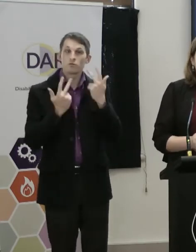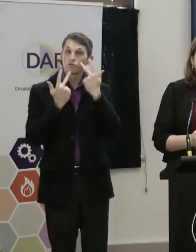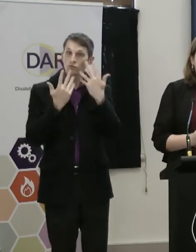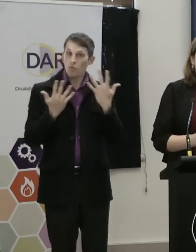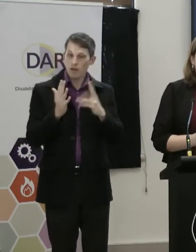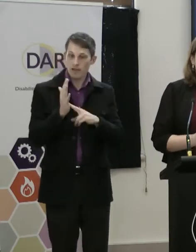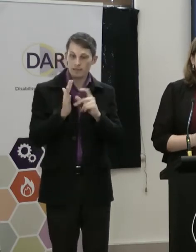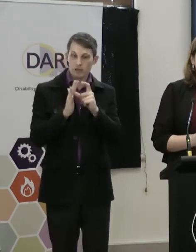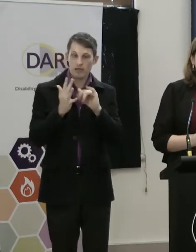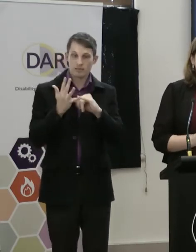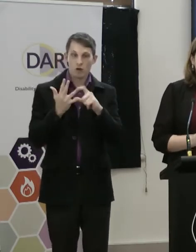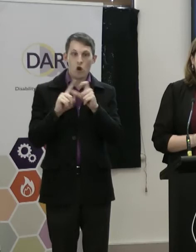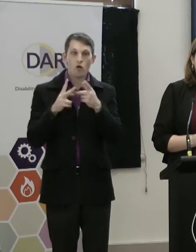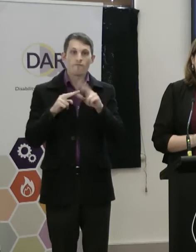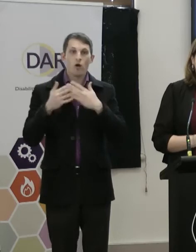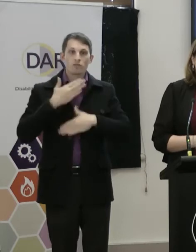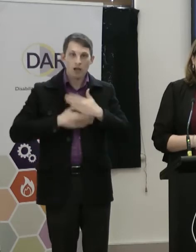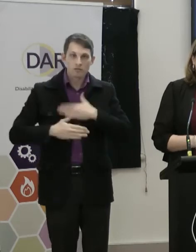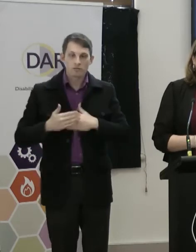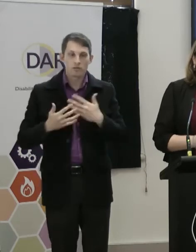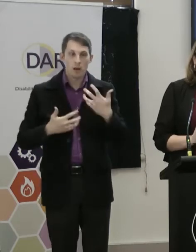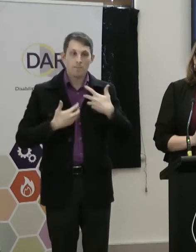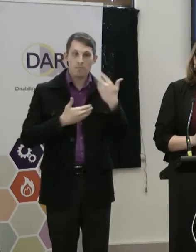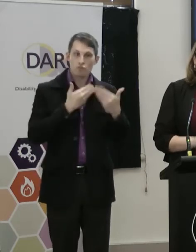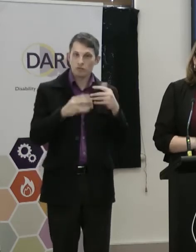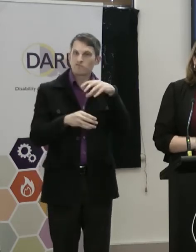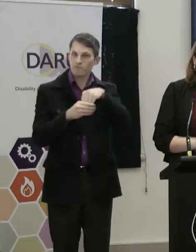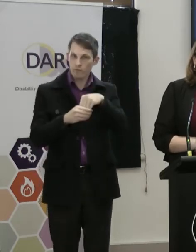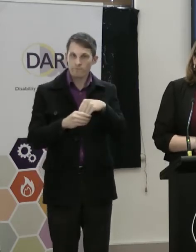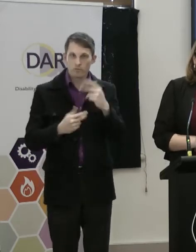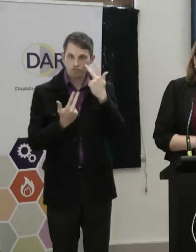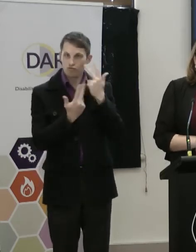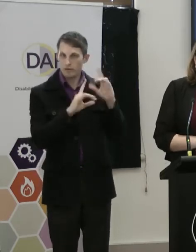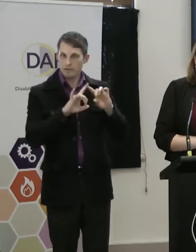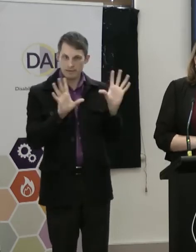of Conduct and complaint processes come into it. As you can see up there,